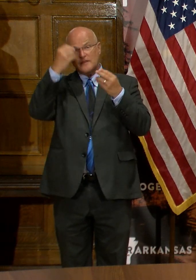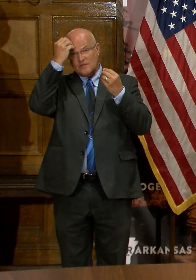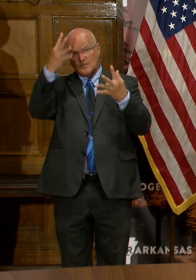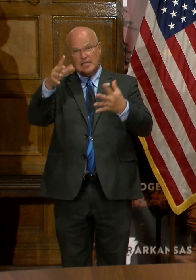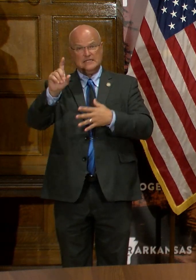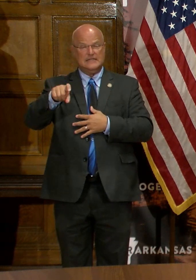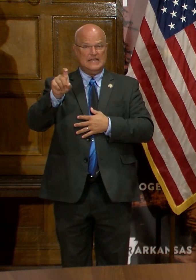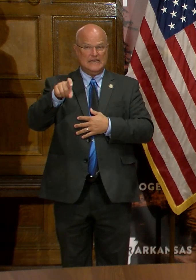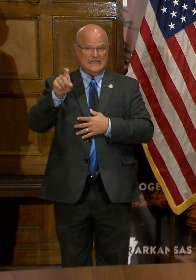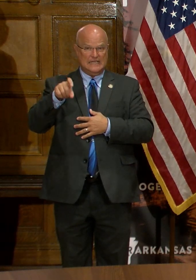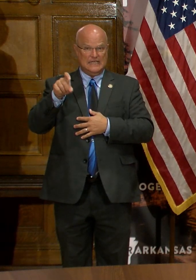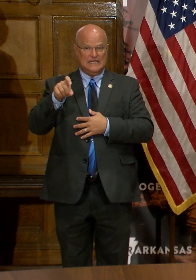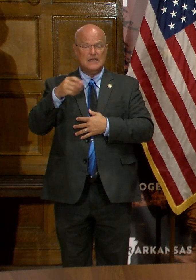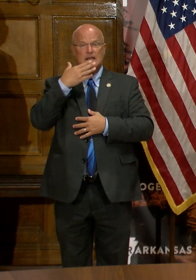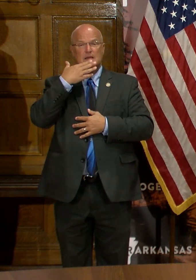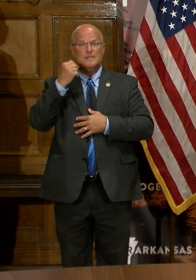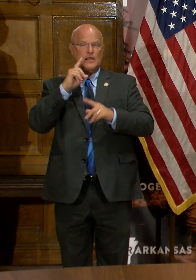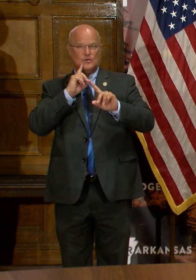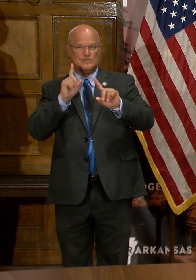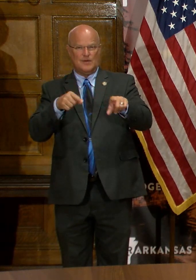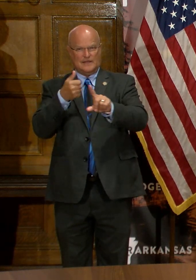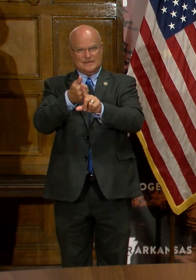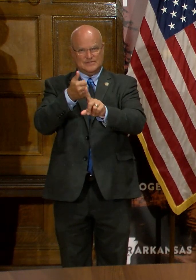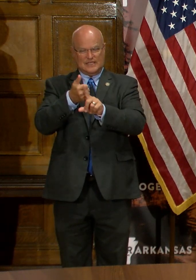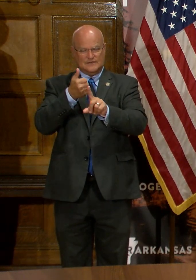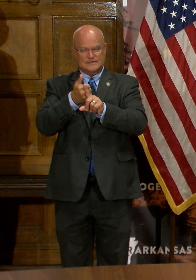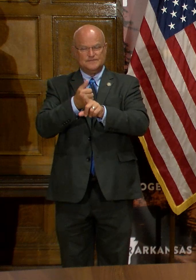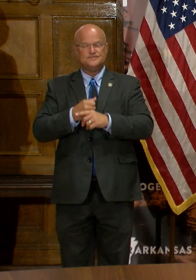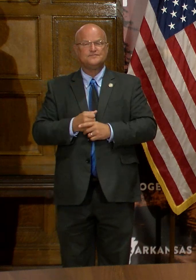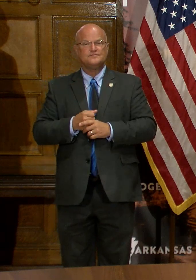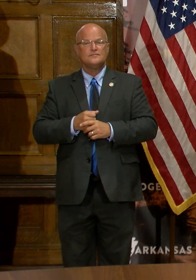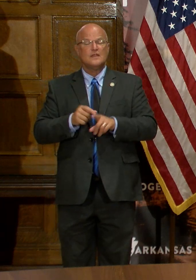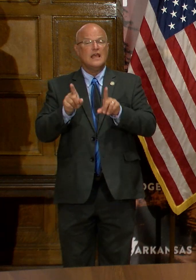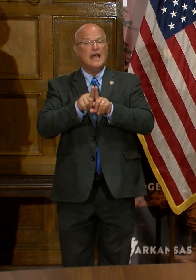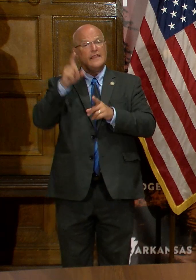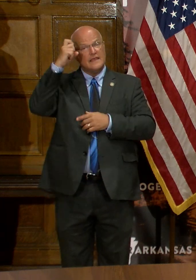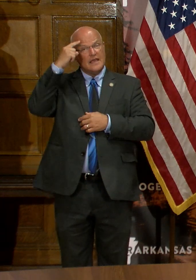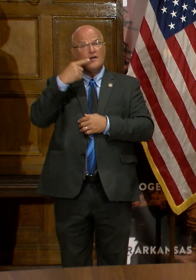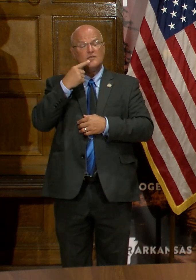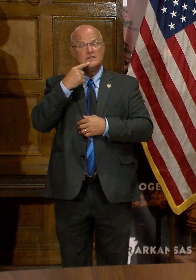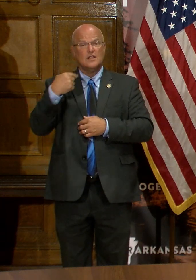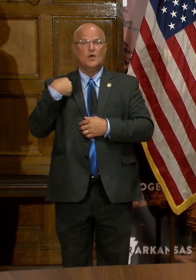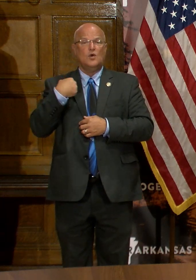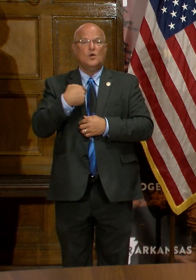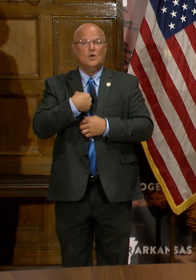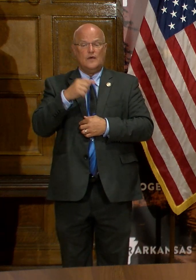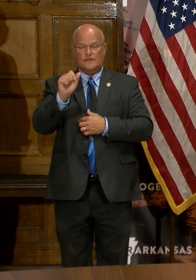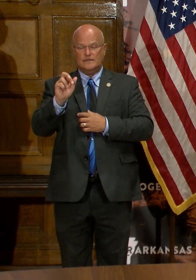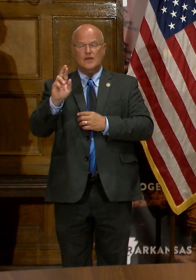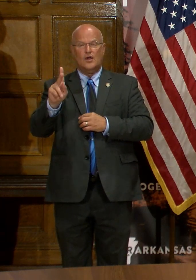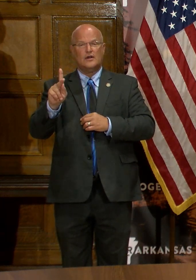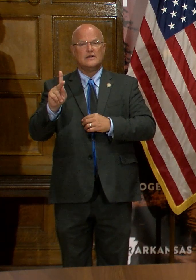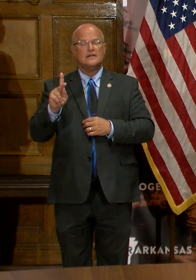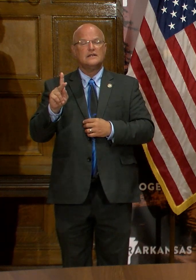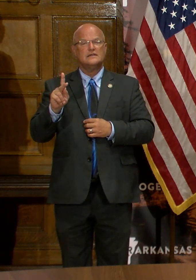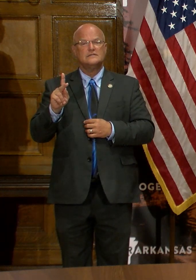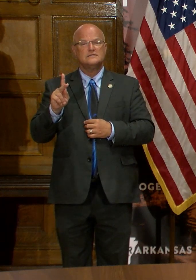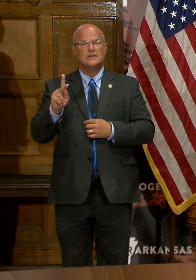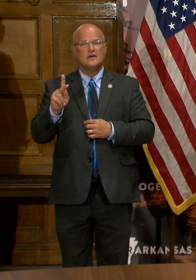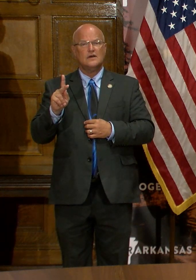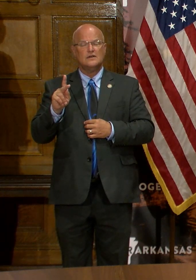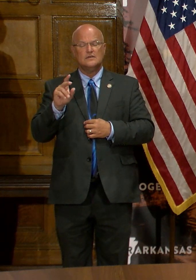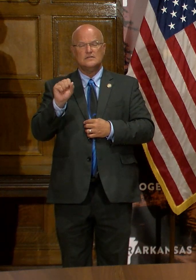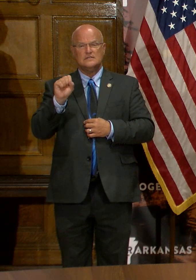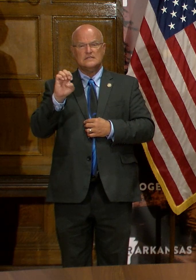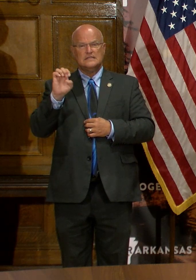information they need to better respond. As the governor said, we will, the Arkansas Urban Search